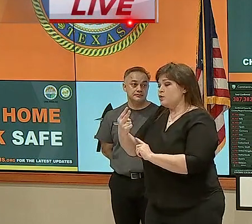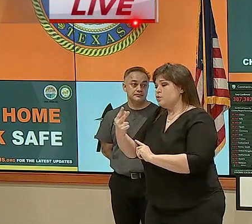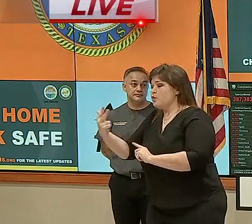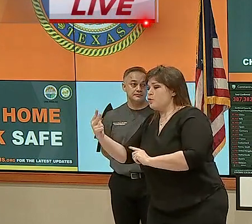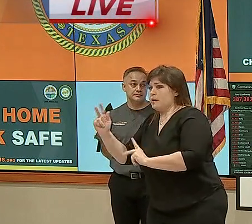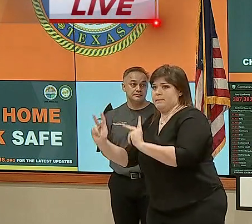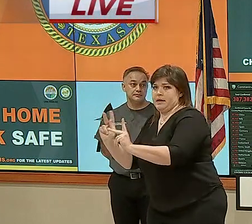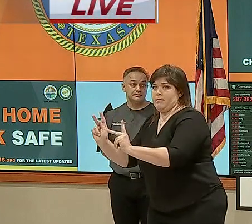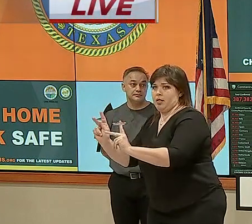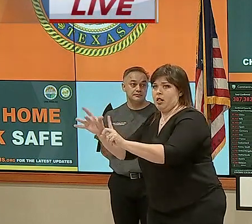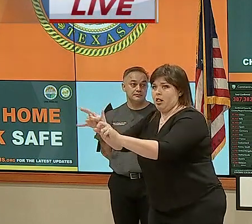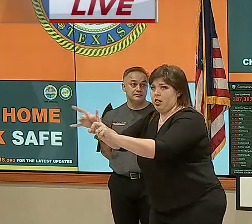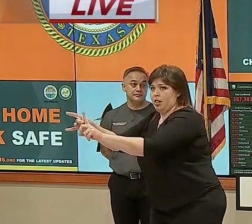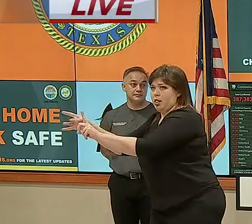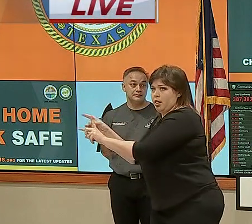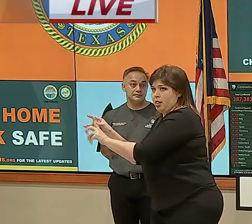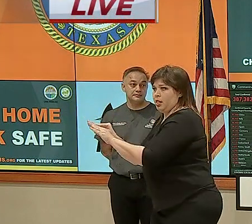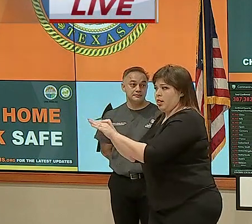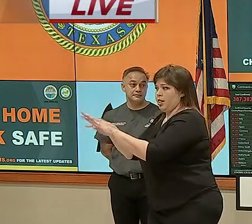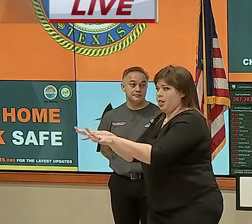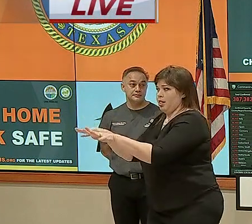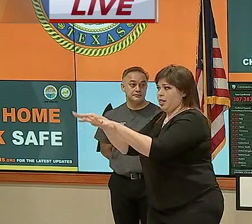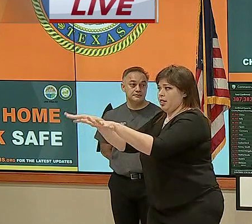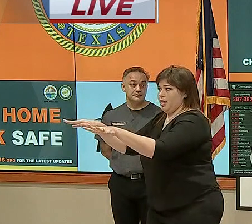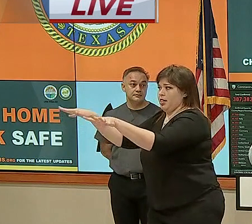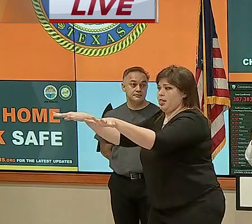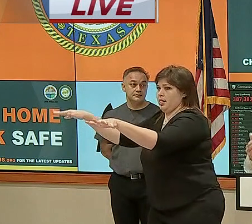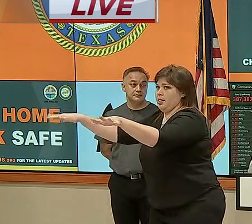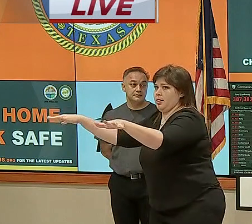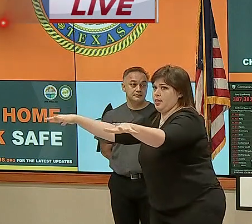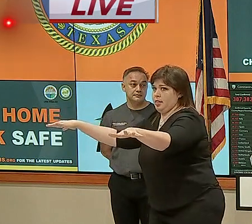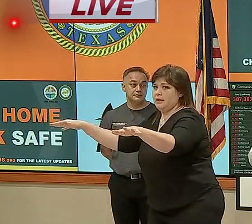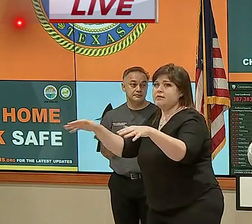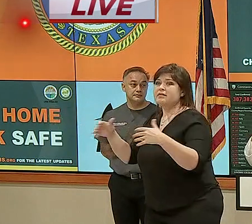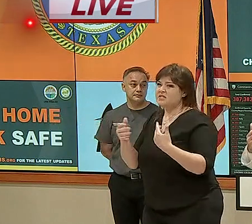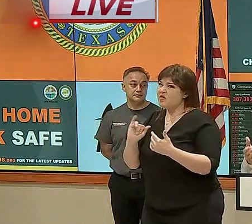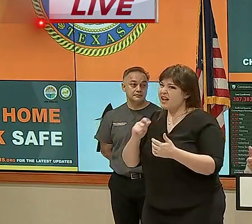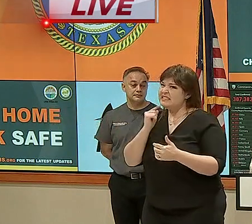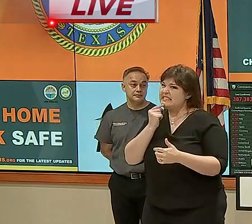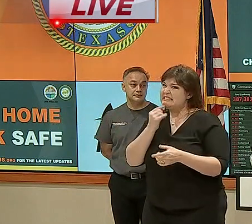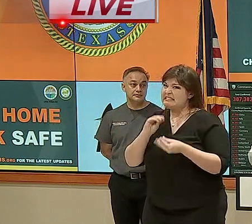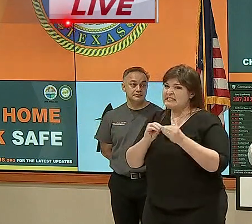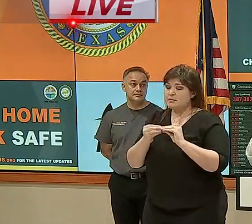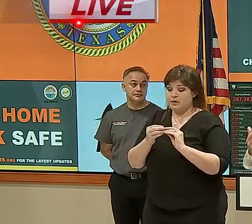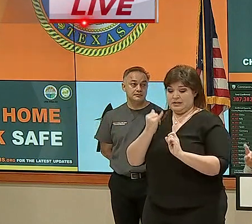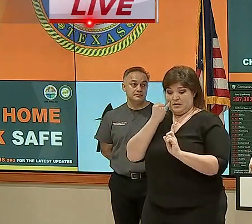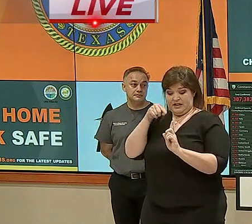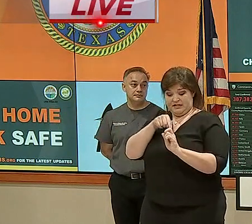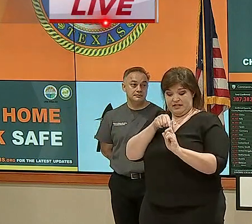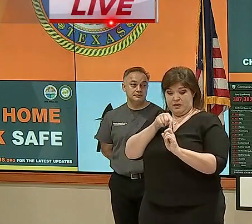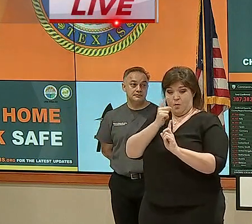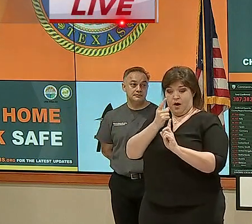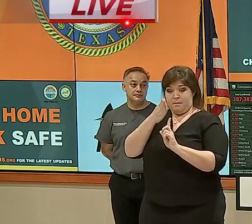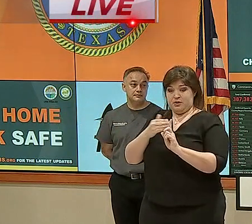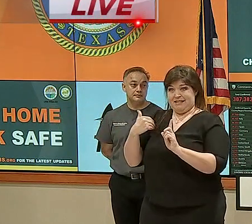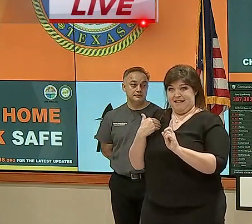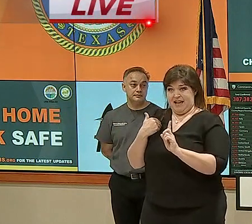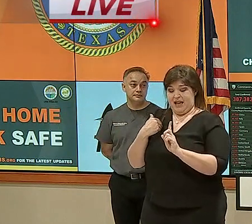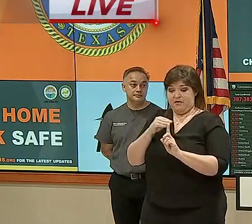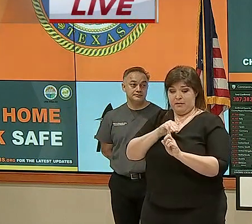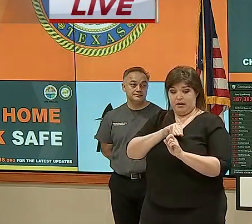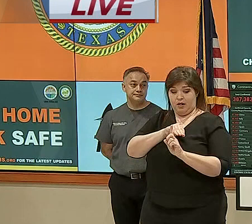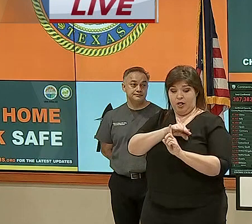of viruses, so to speak. In other words, what happens mathematically is as you infect 2 or 3 people and they infect 2 or 3 people and they infect 2 or 3